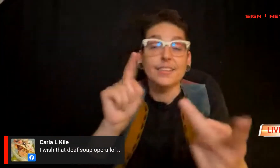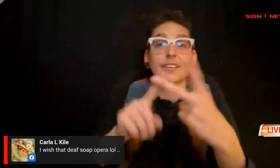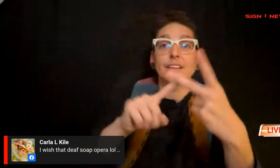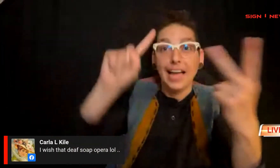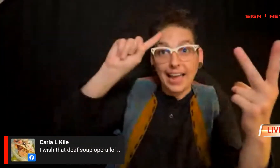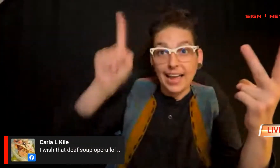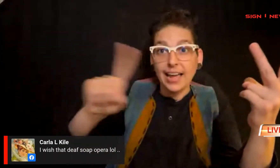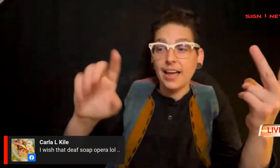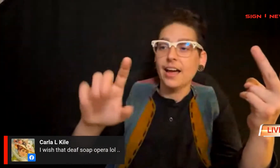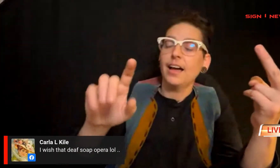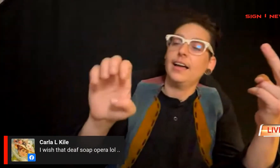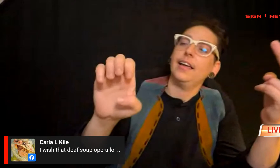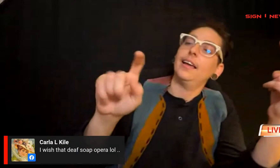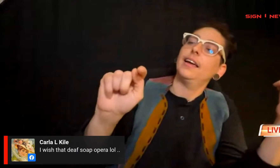Oh, The Walking Dead, that's right.